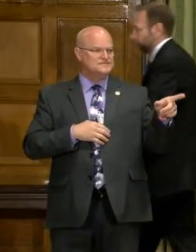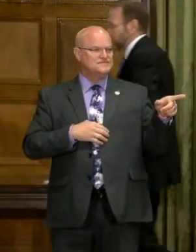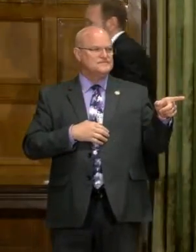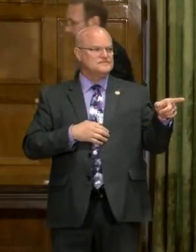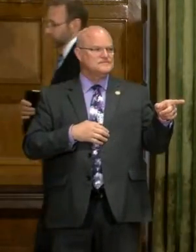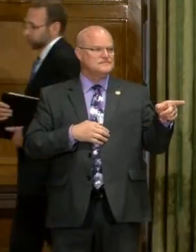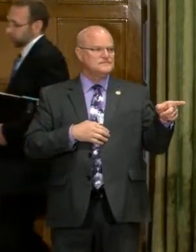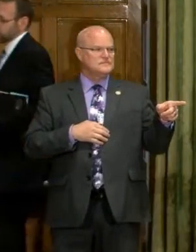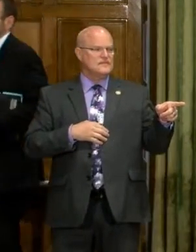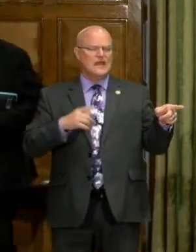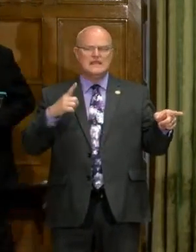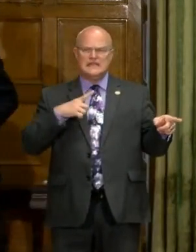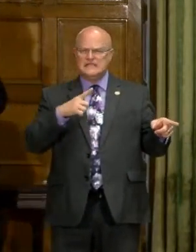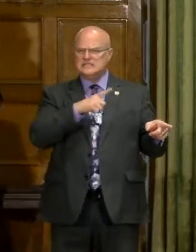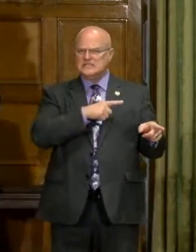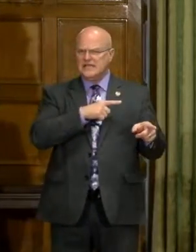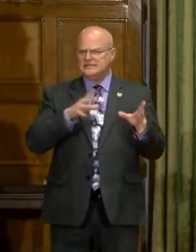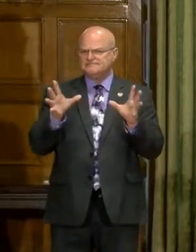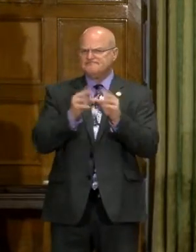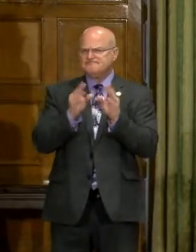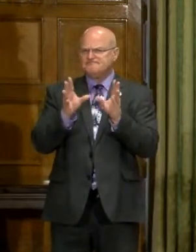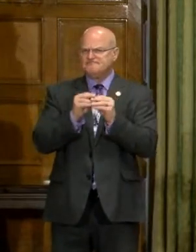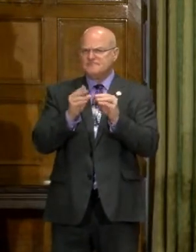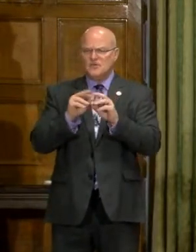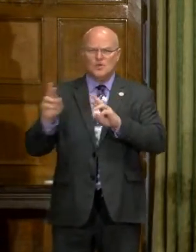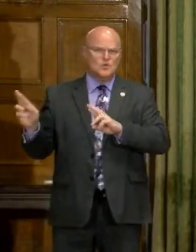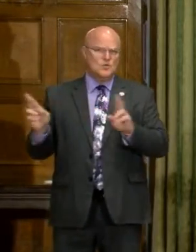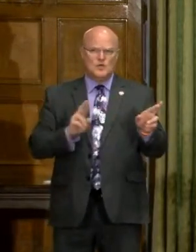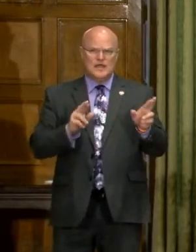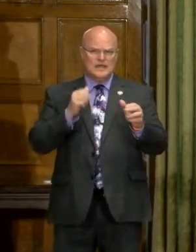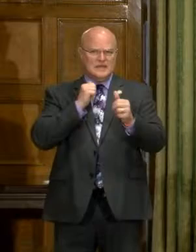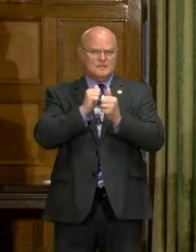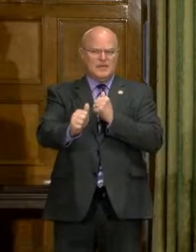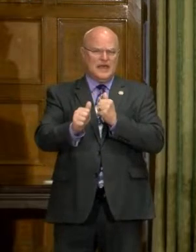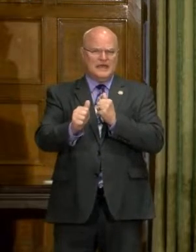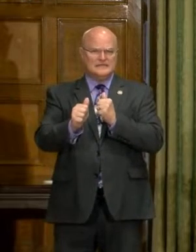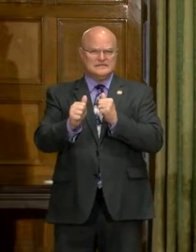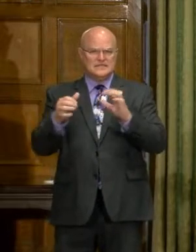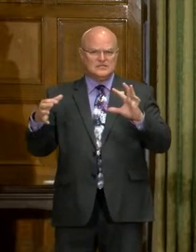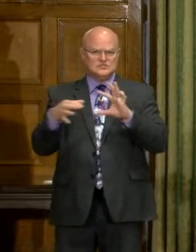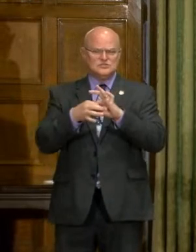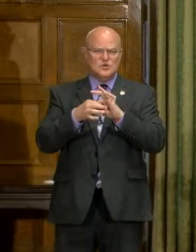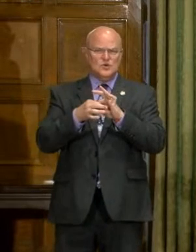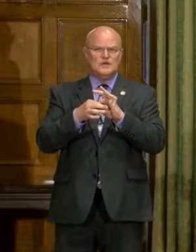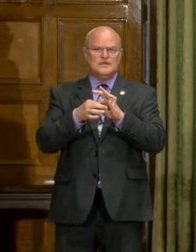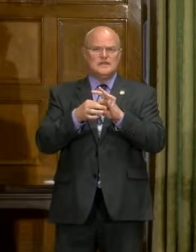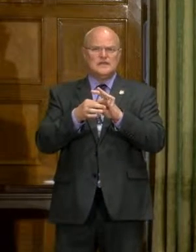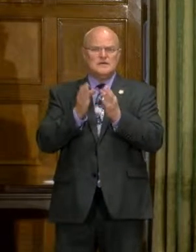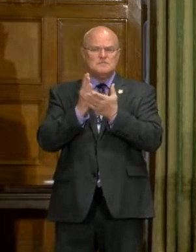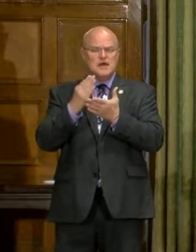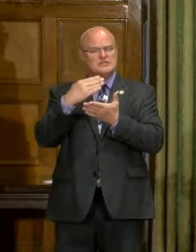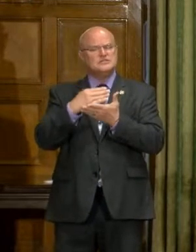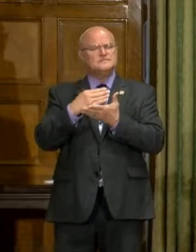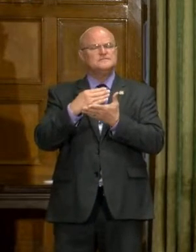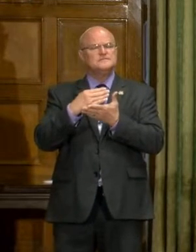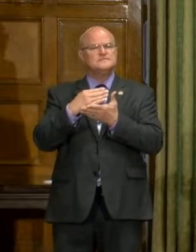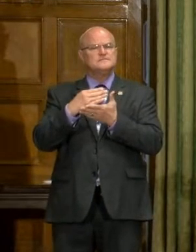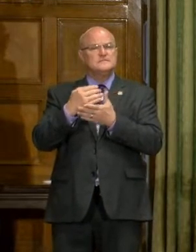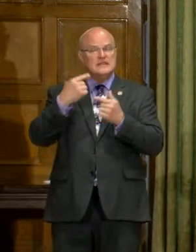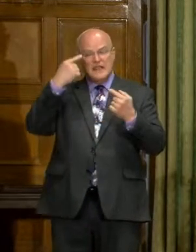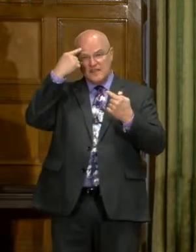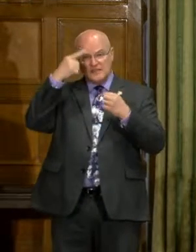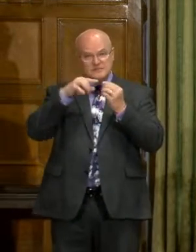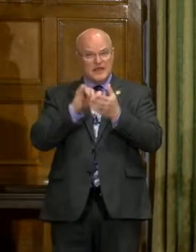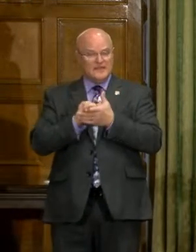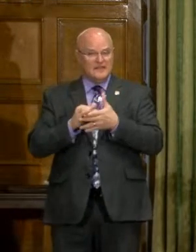We have the legislatures in session. They're ready to pass a joint general revenue budget. Any